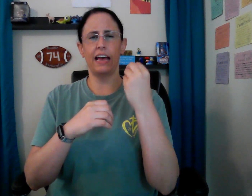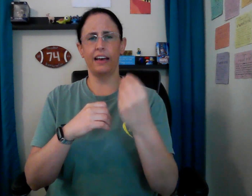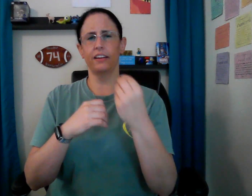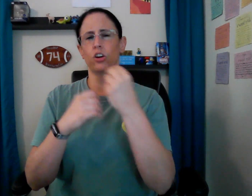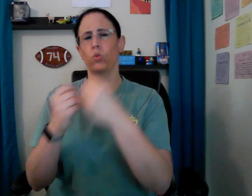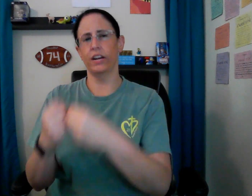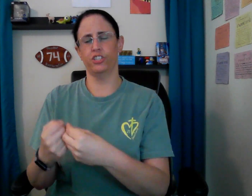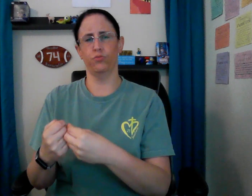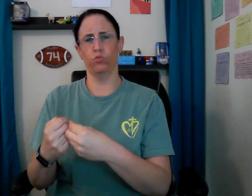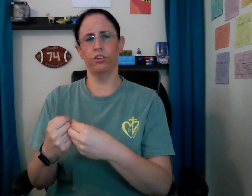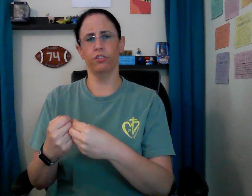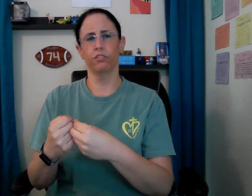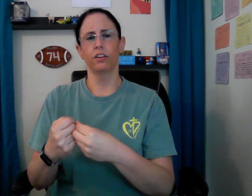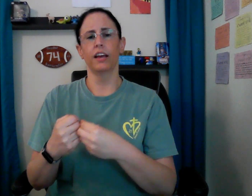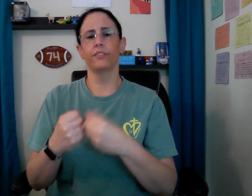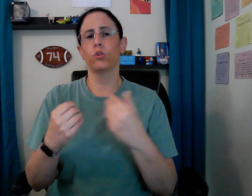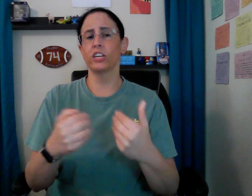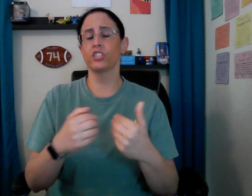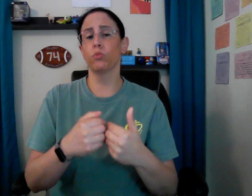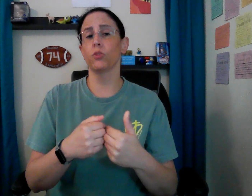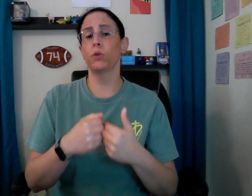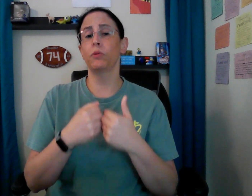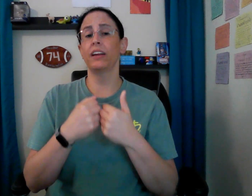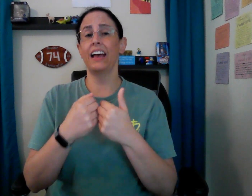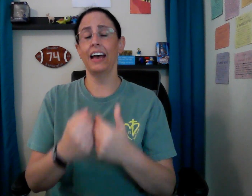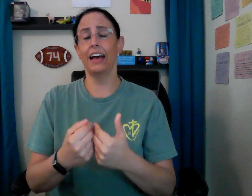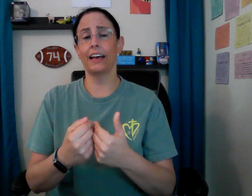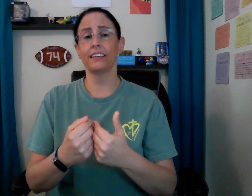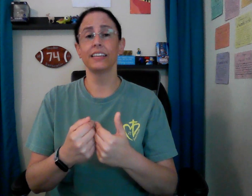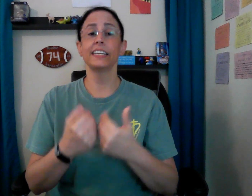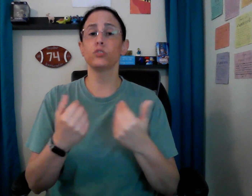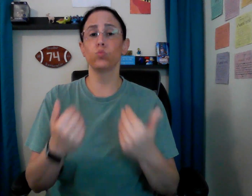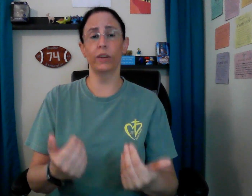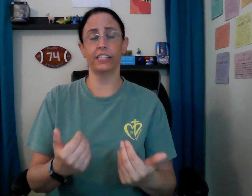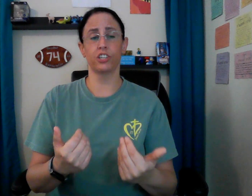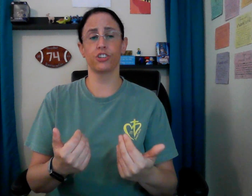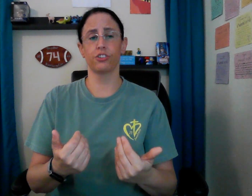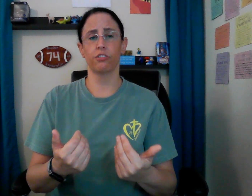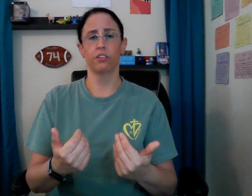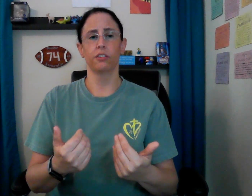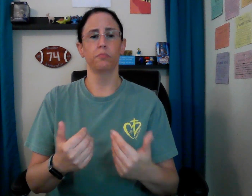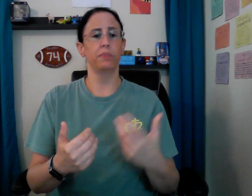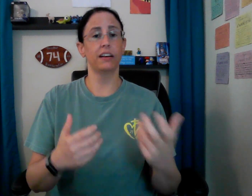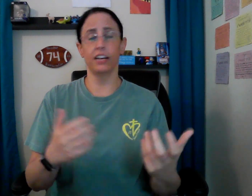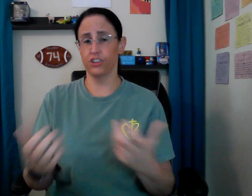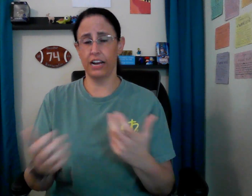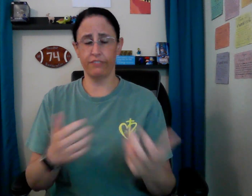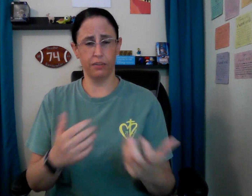add a question word. And the question word we would add is which, because you're having to